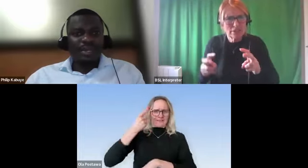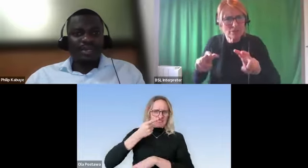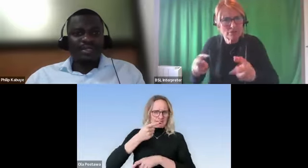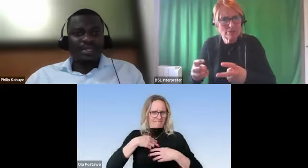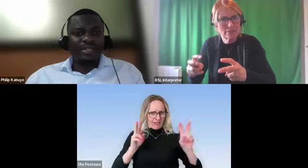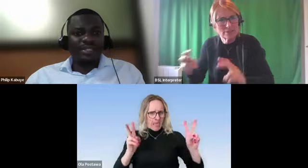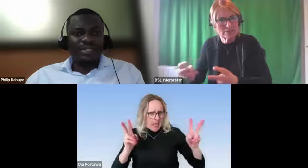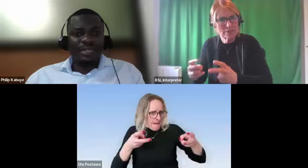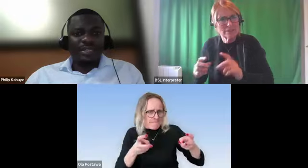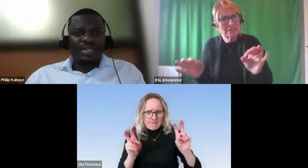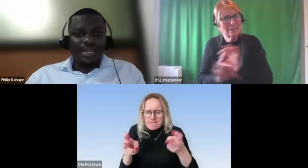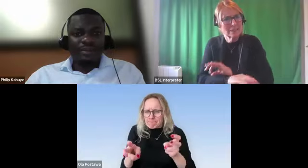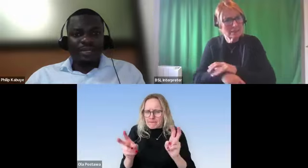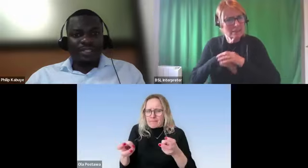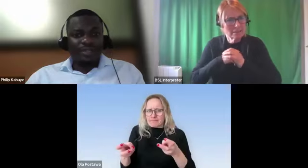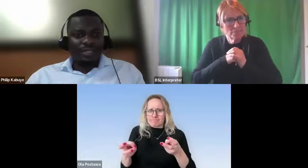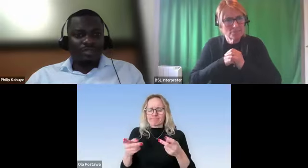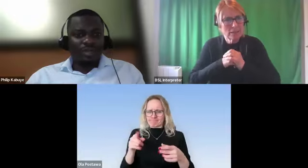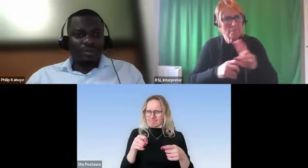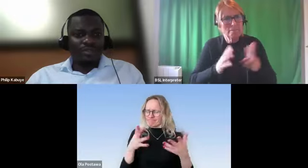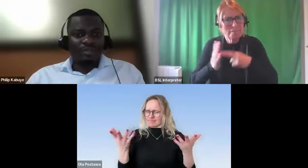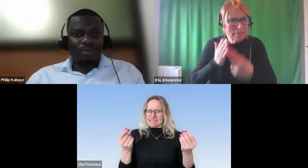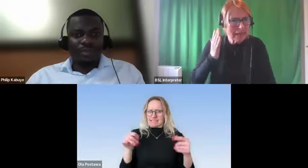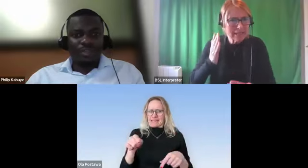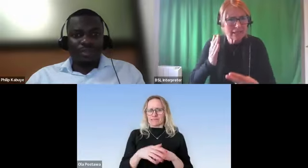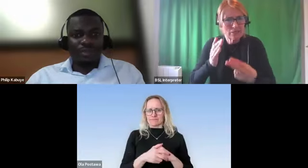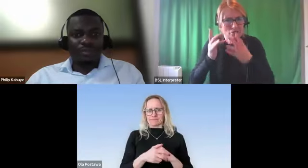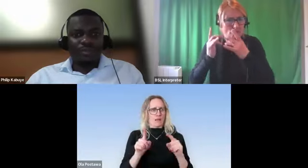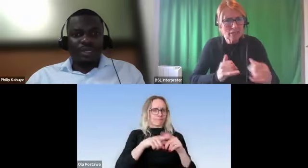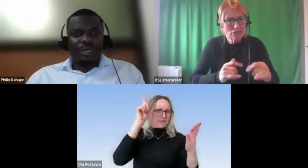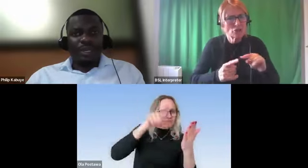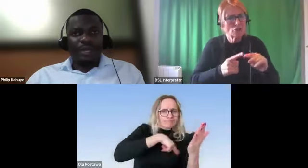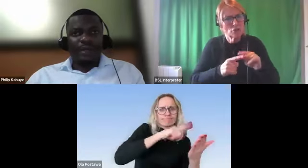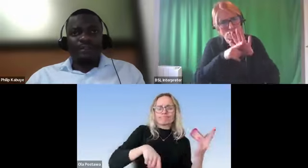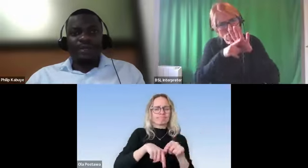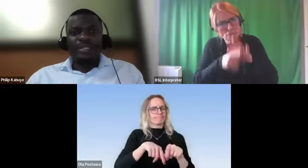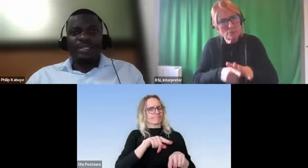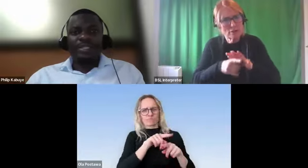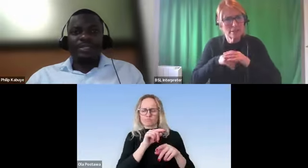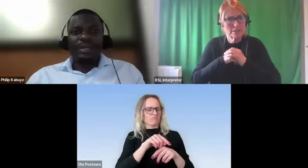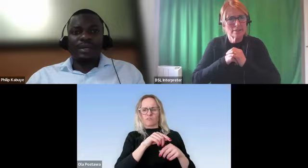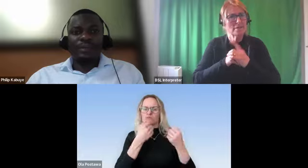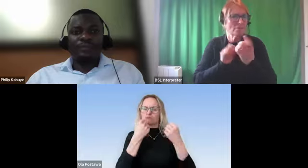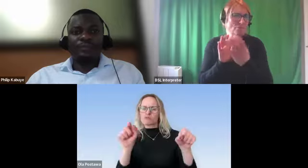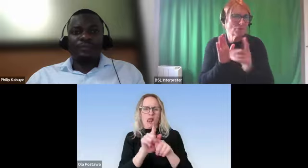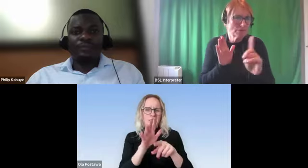policies instead, and turning regulation into a tool for repression. For